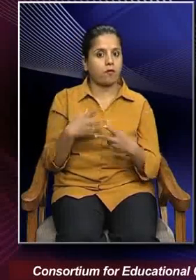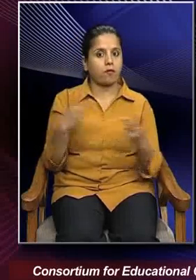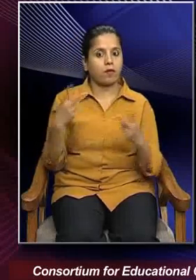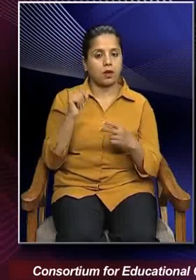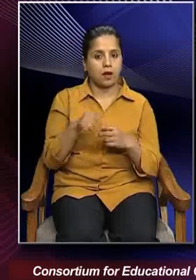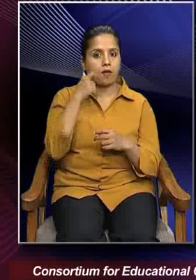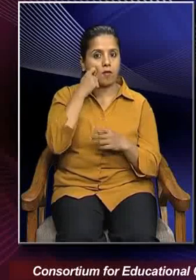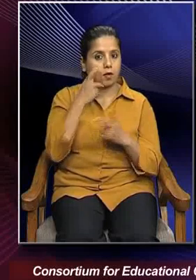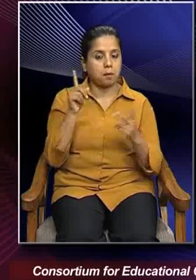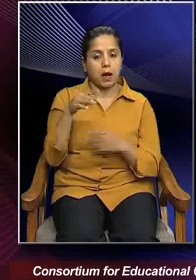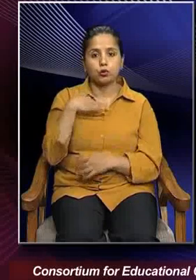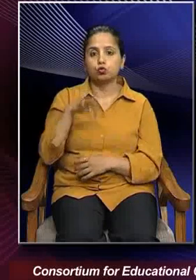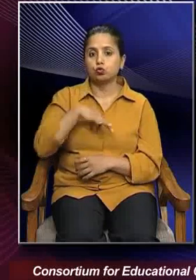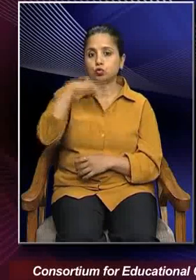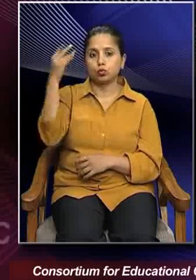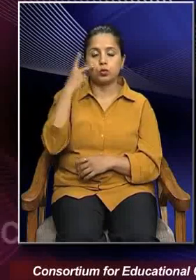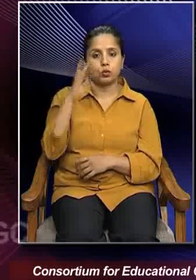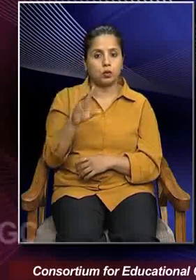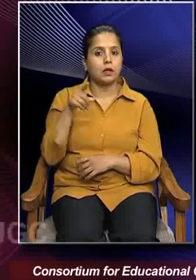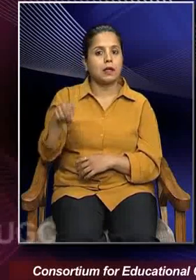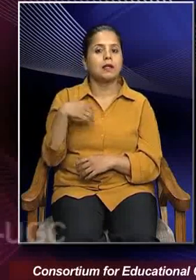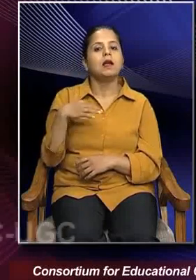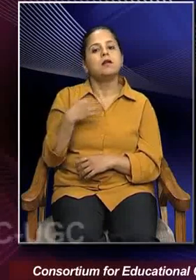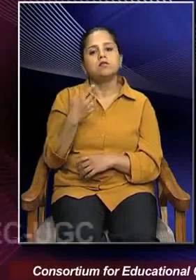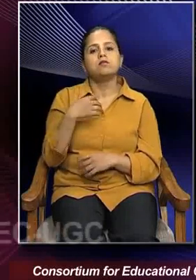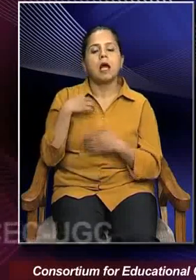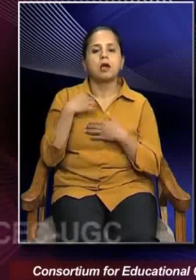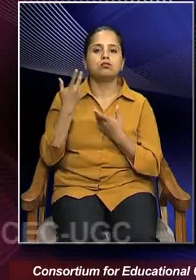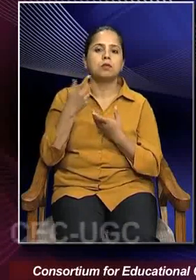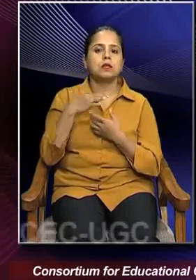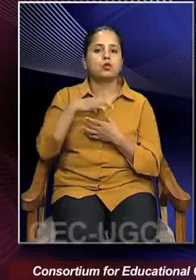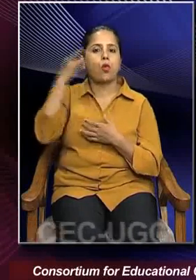but the soul is spiritual.